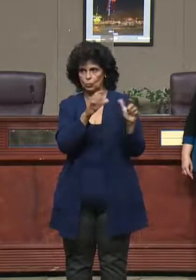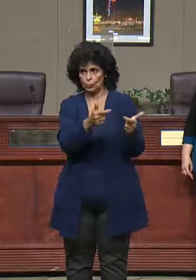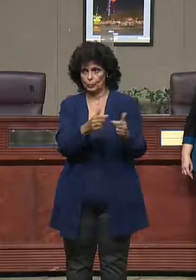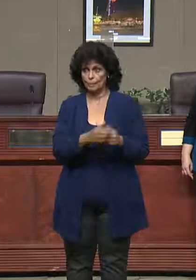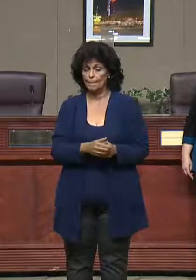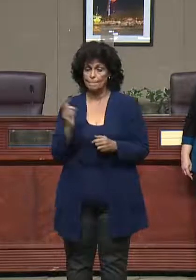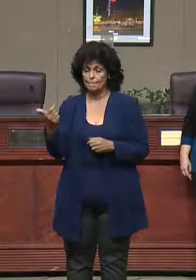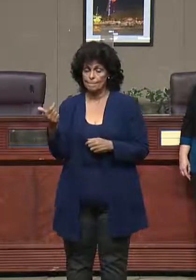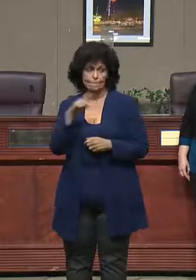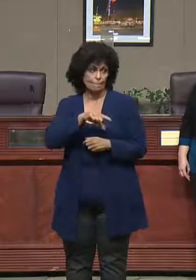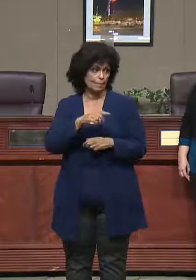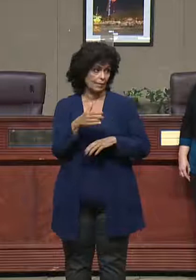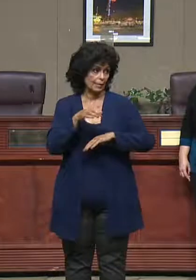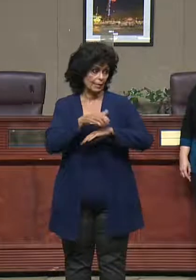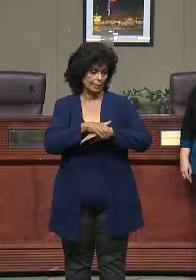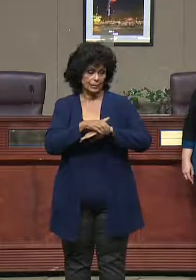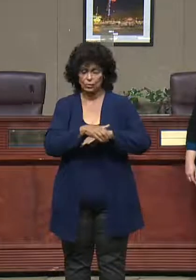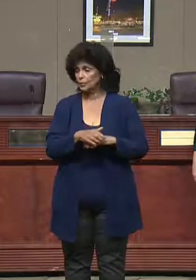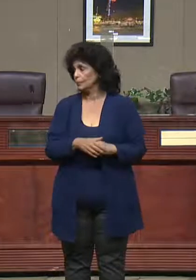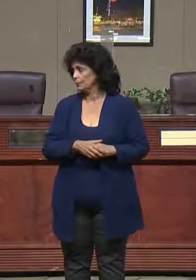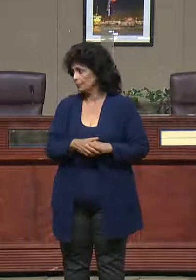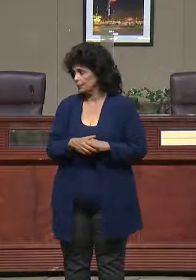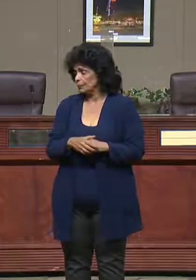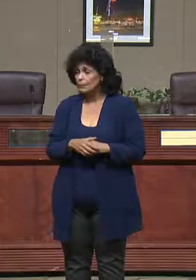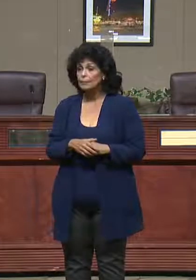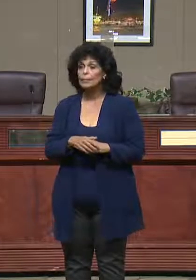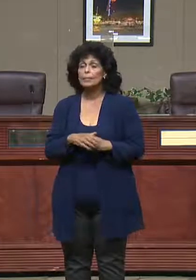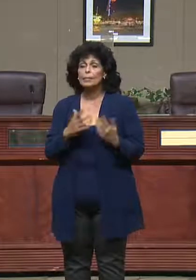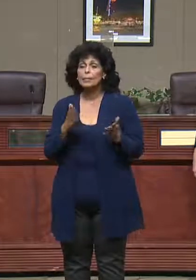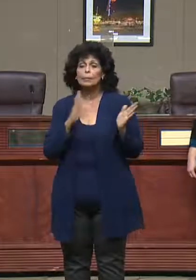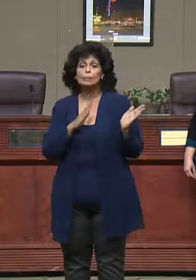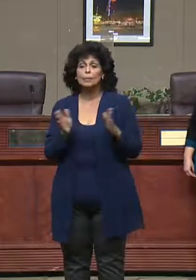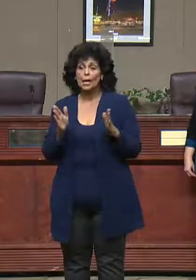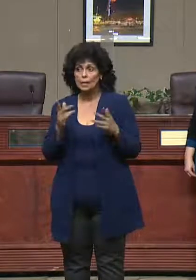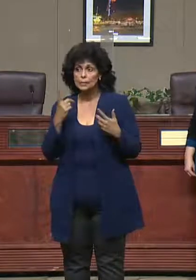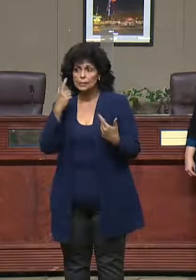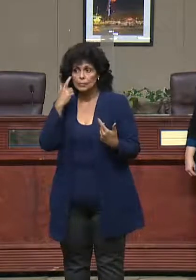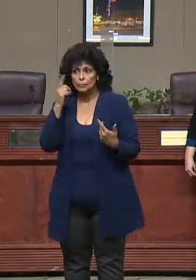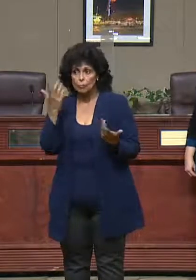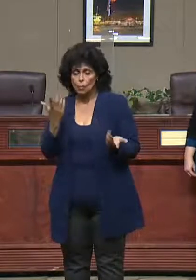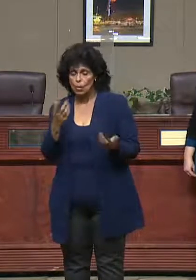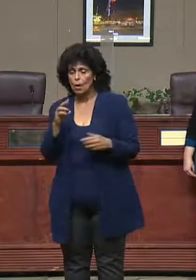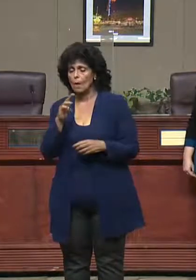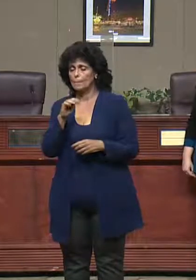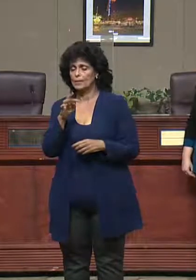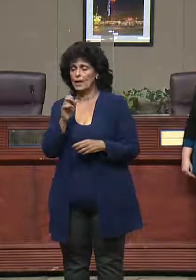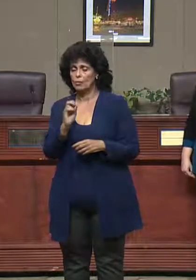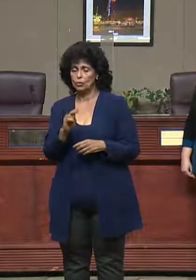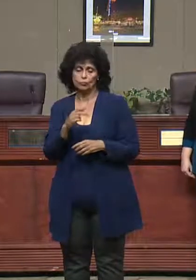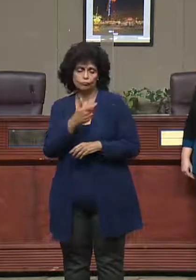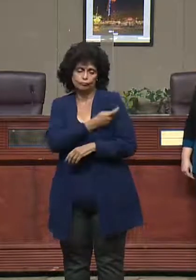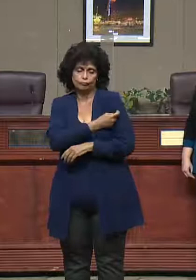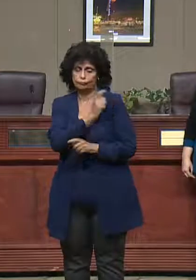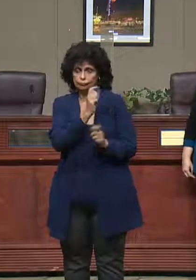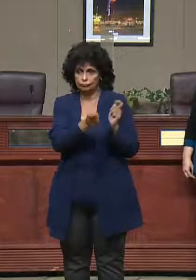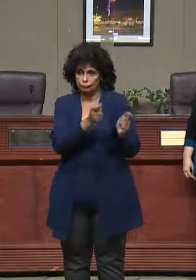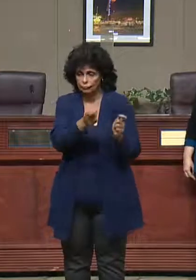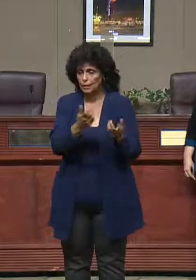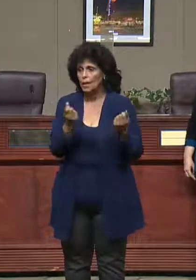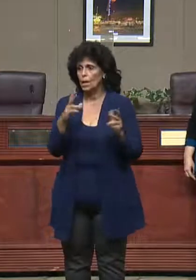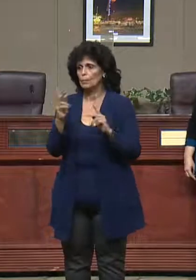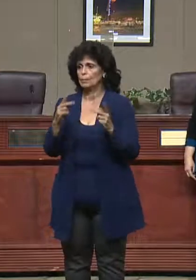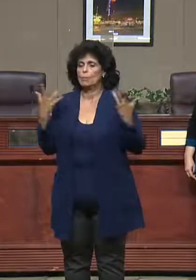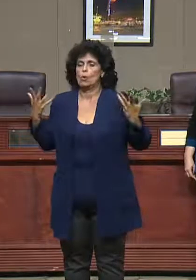Yeah. So the question was, what are the plans for the Moderna distribution, and what are the numbers of people